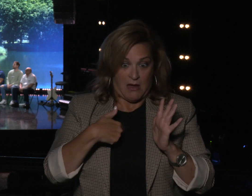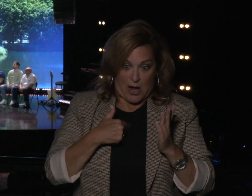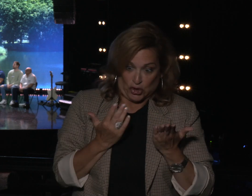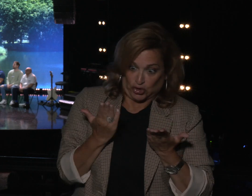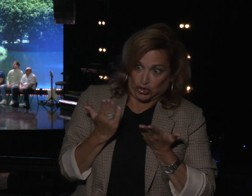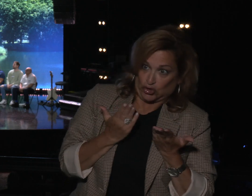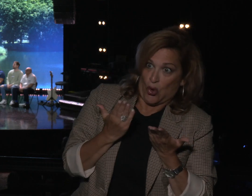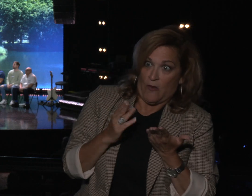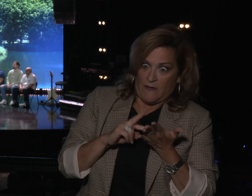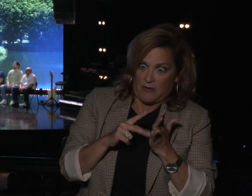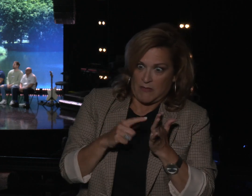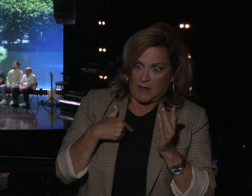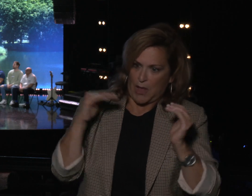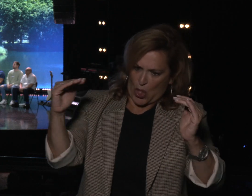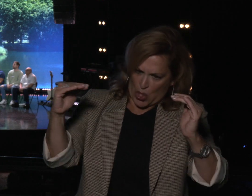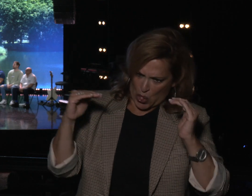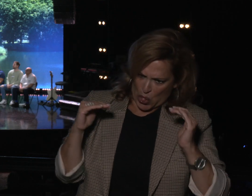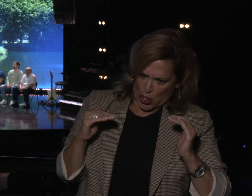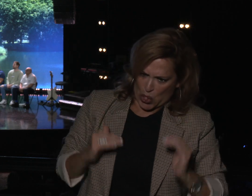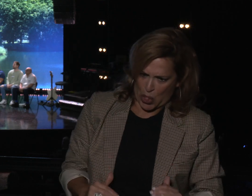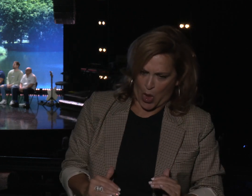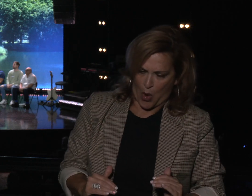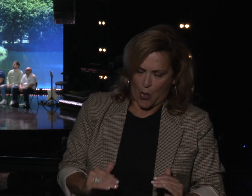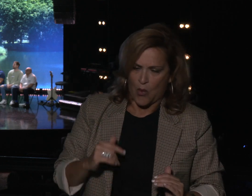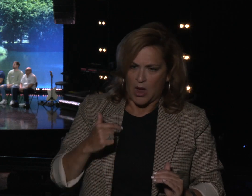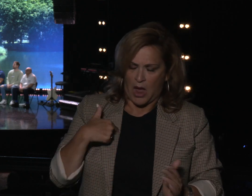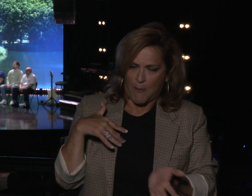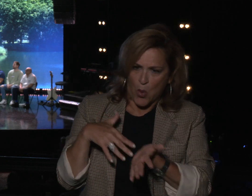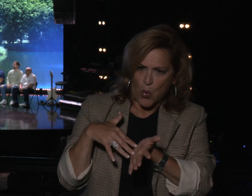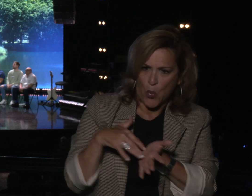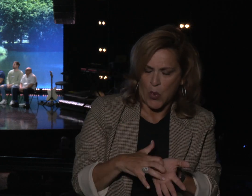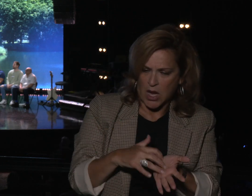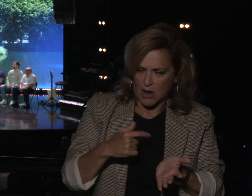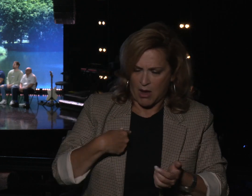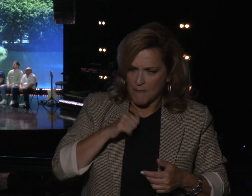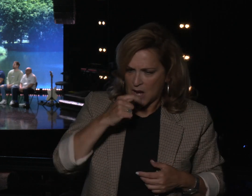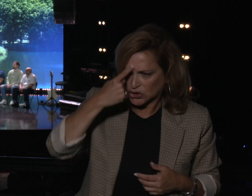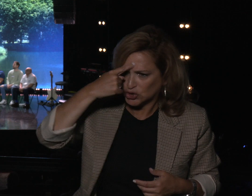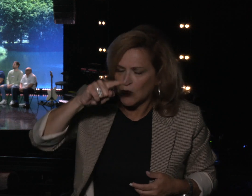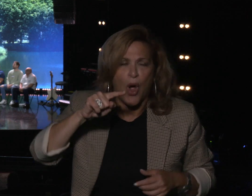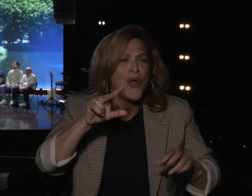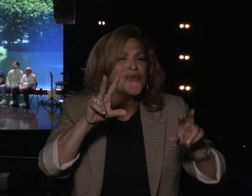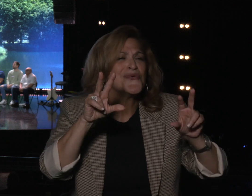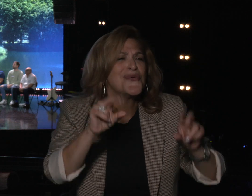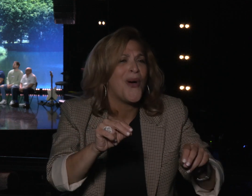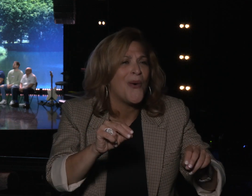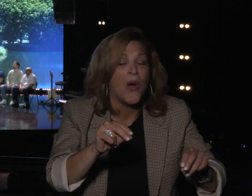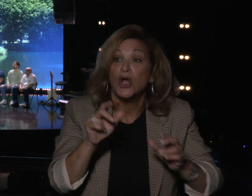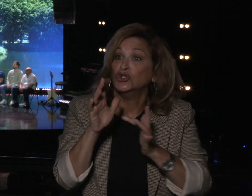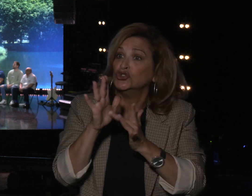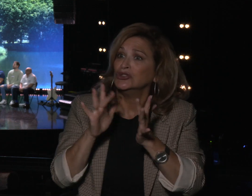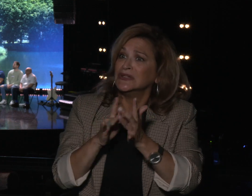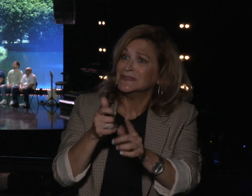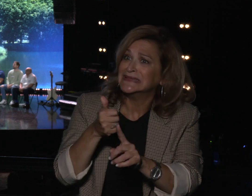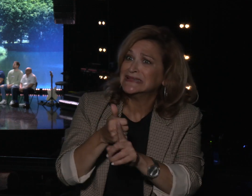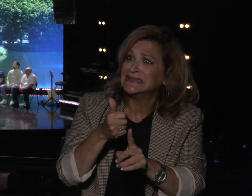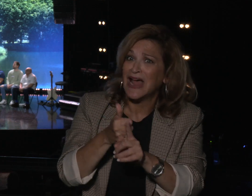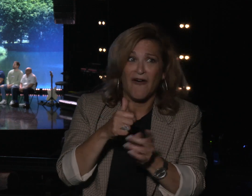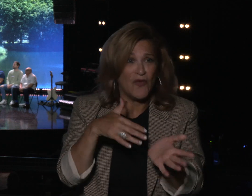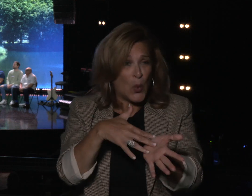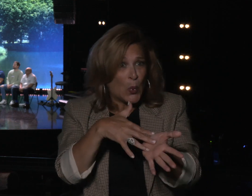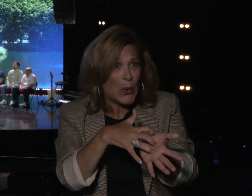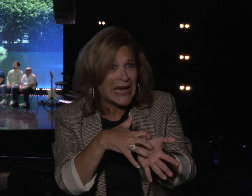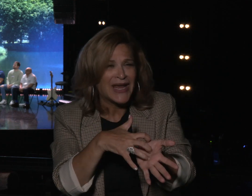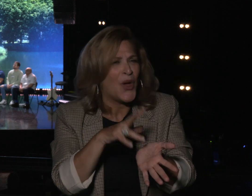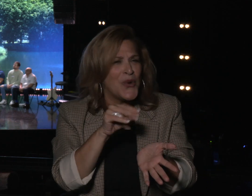It doesn't mean weak. It doesn't mean less intelligent. If it were, then why would Jesus do this? No, I'm not doing this because I'm weak. I'm doing this because